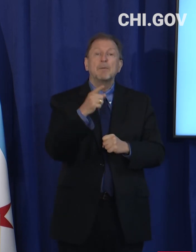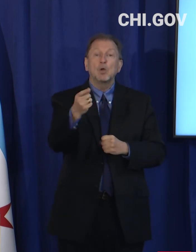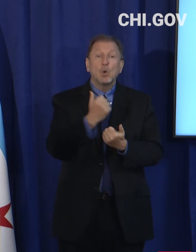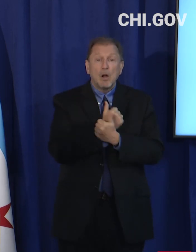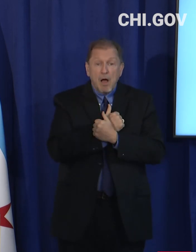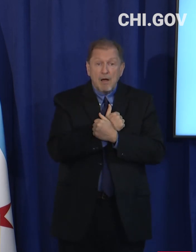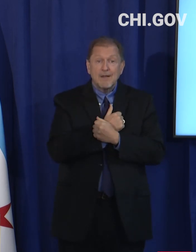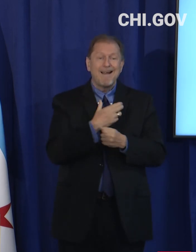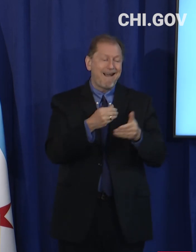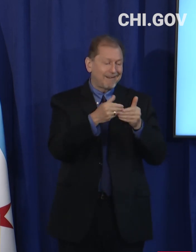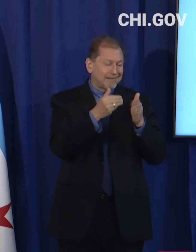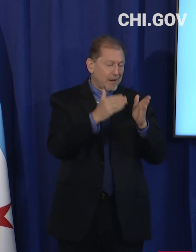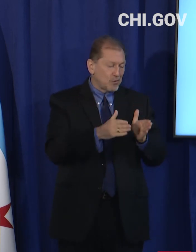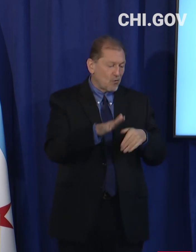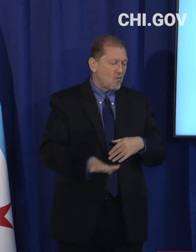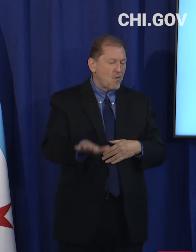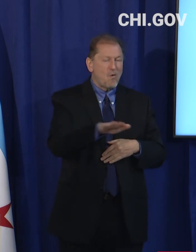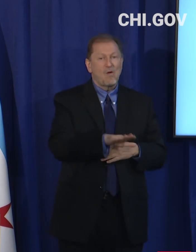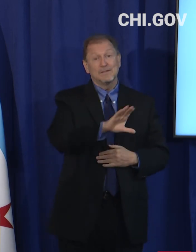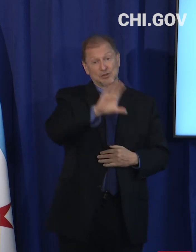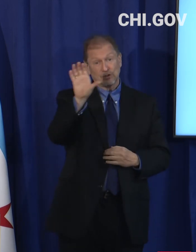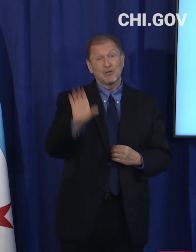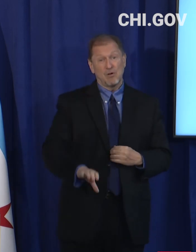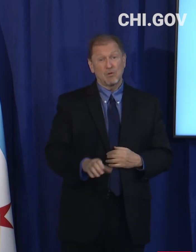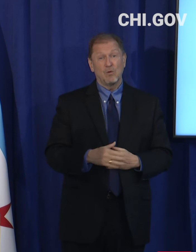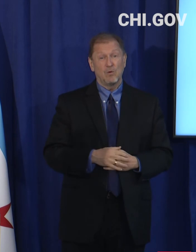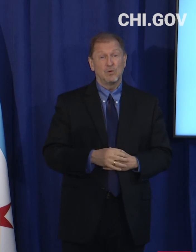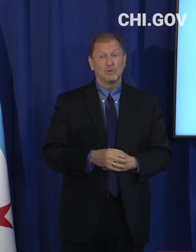neighbors throughout the city.